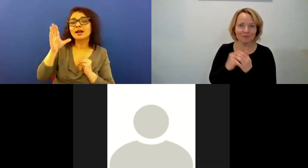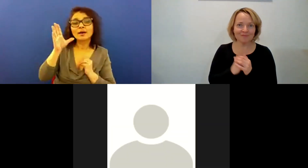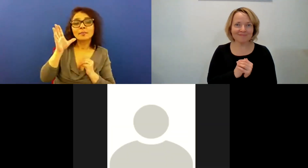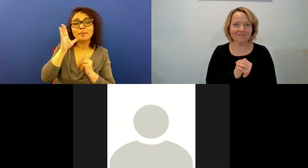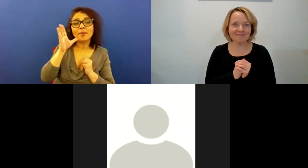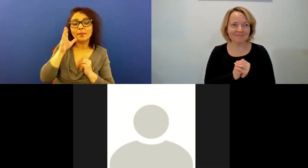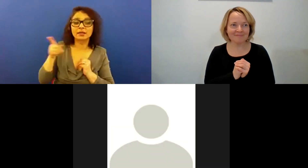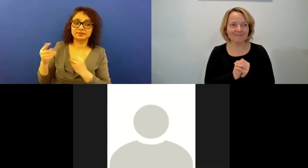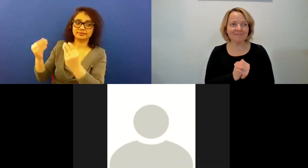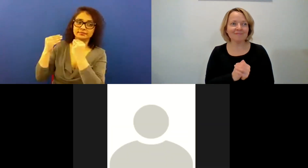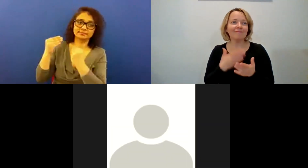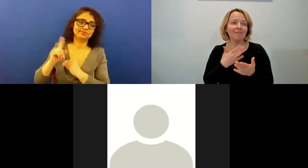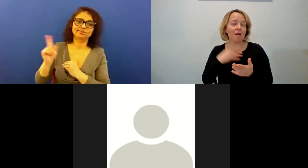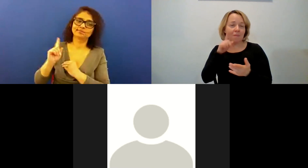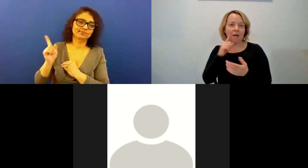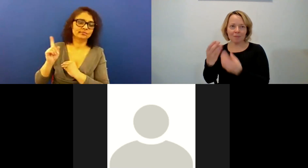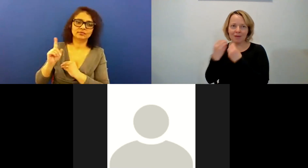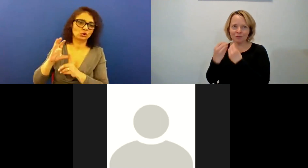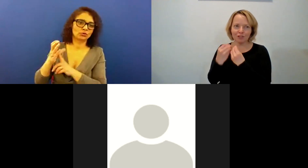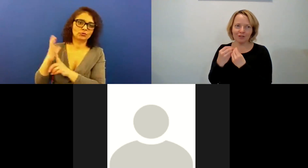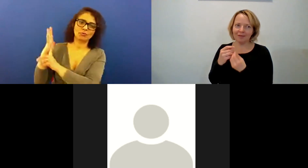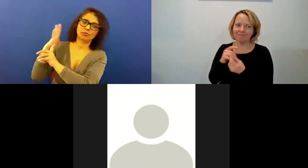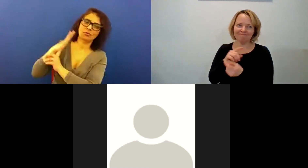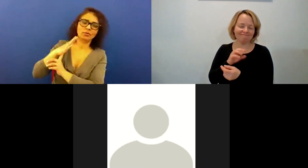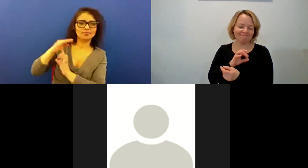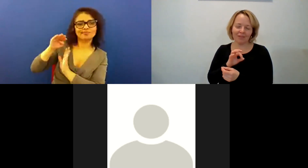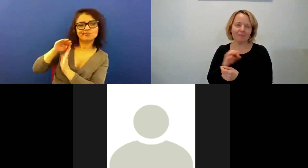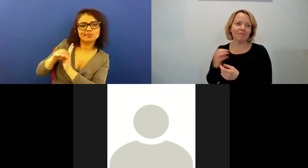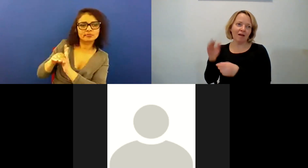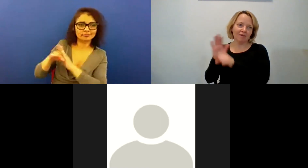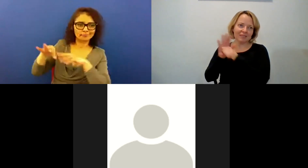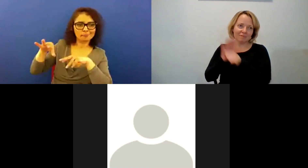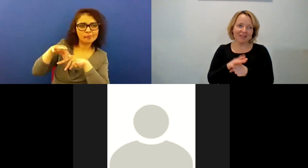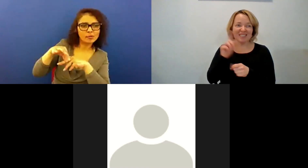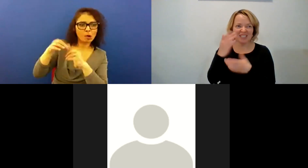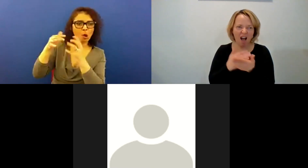lives, and I want to thank my father for his life lessons.